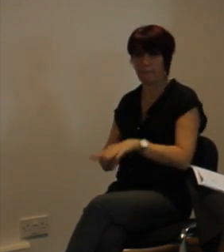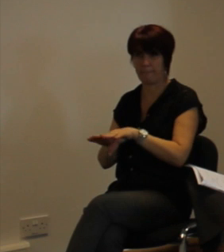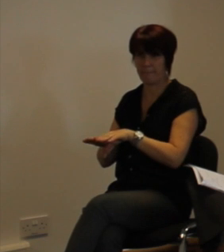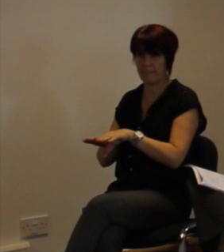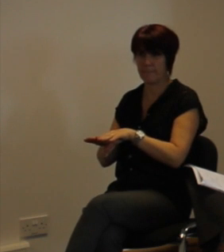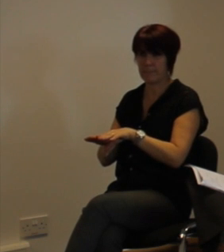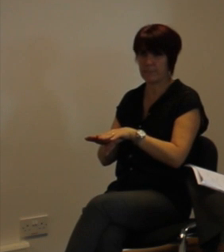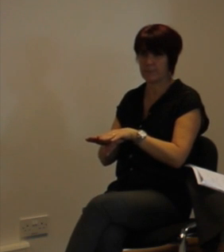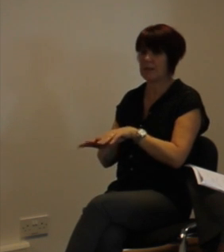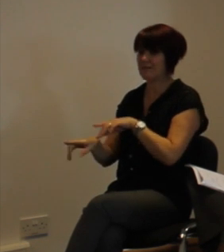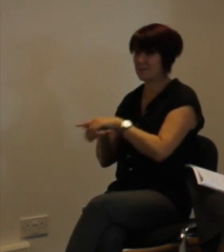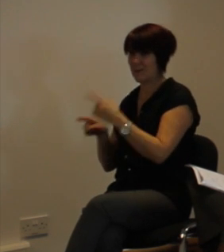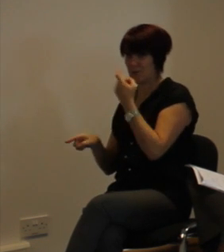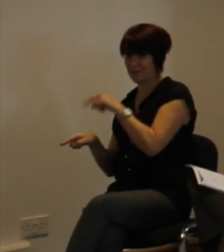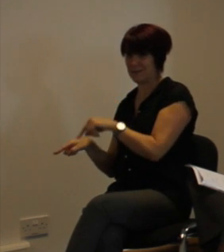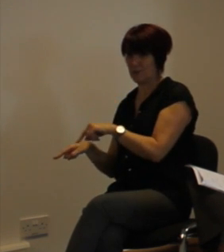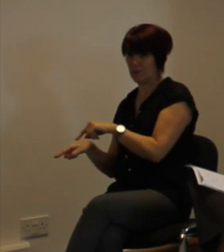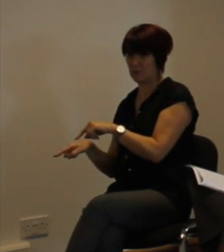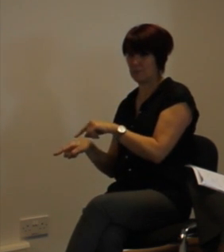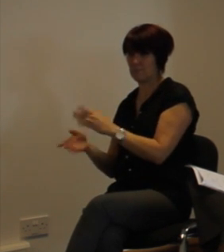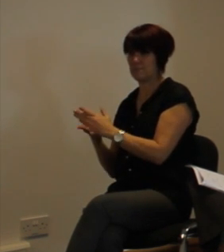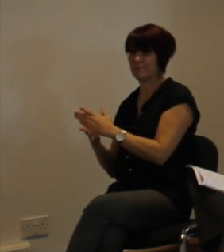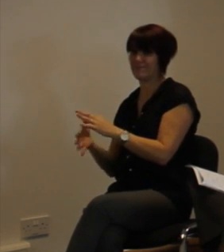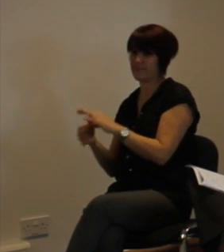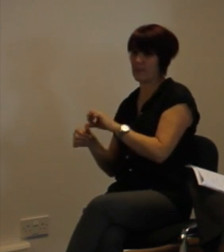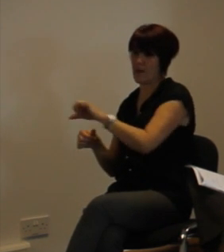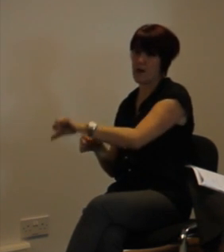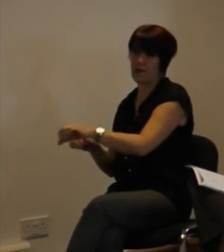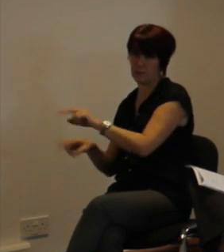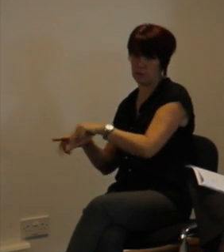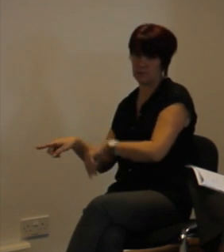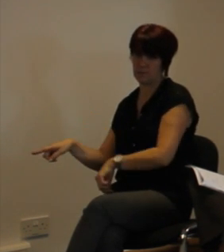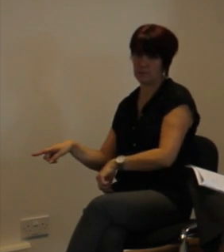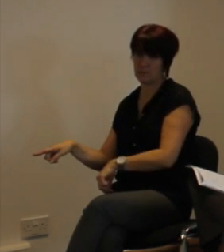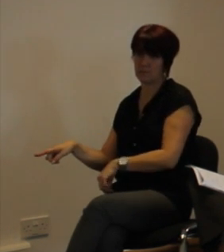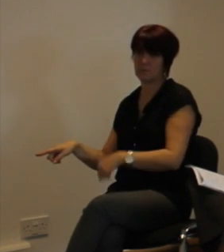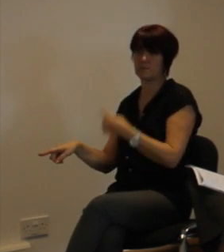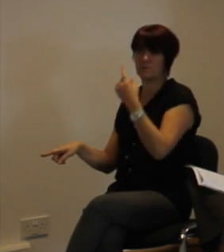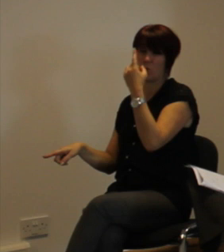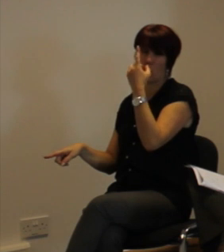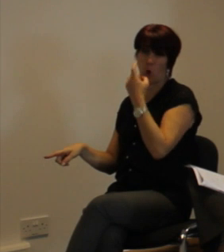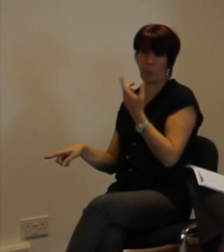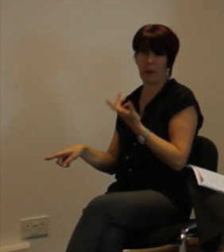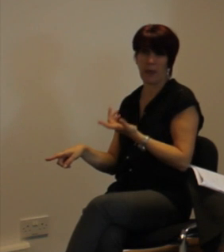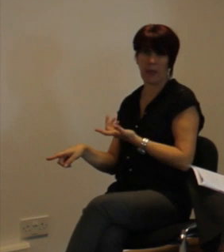adjustments, but special considerations are applied post-assessment. They may result